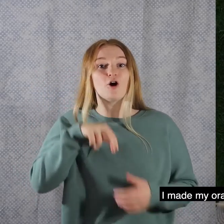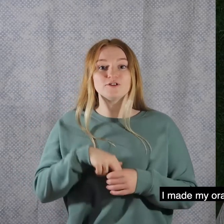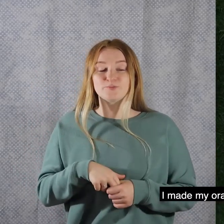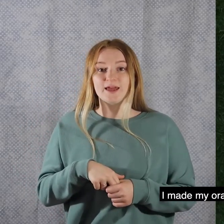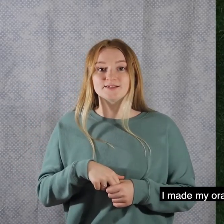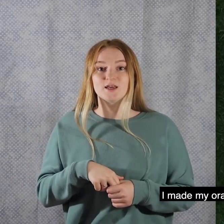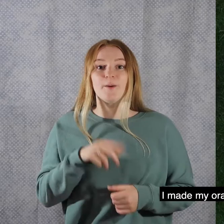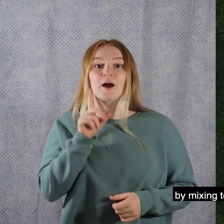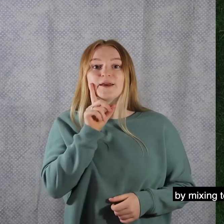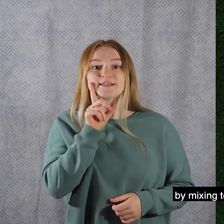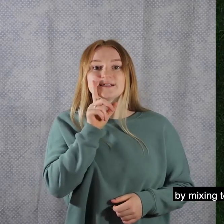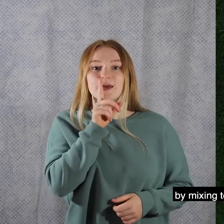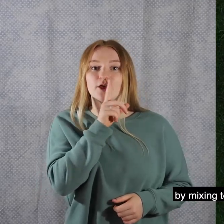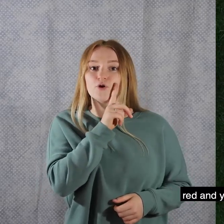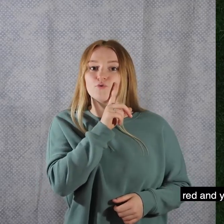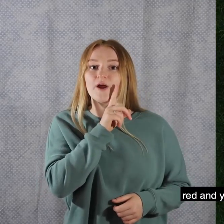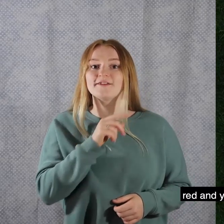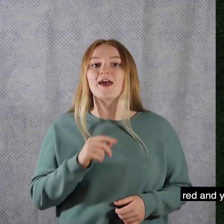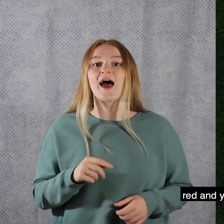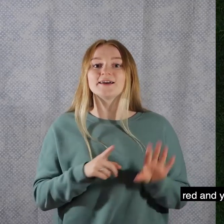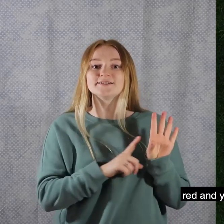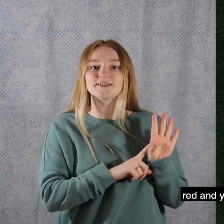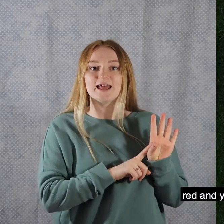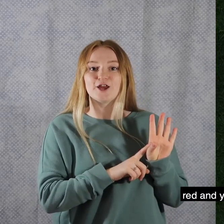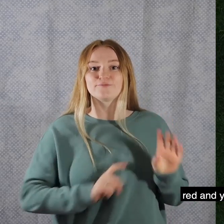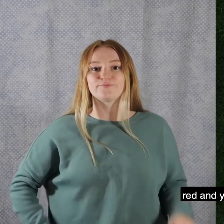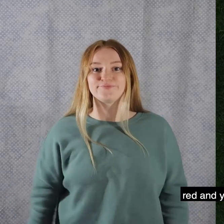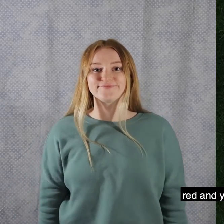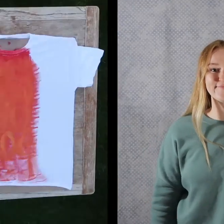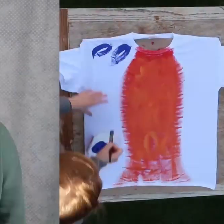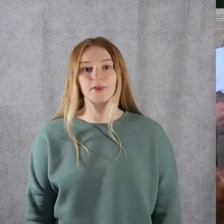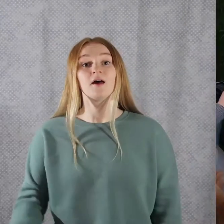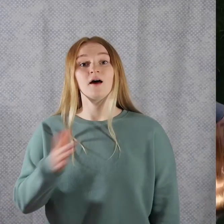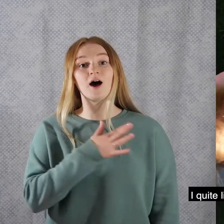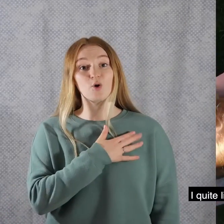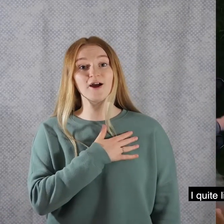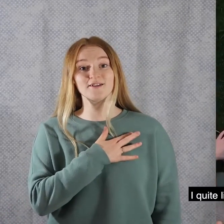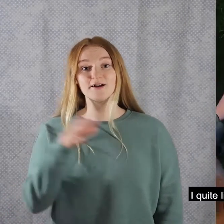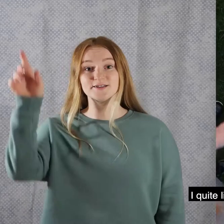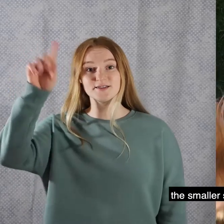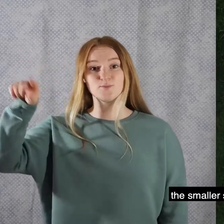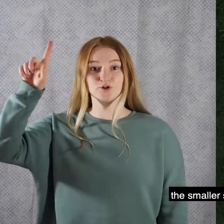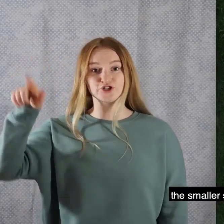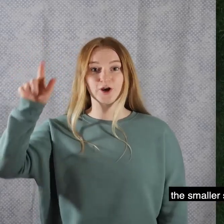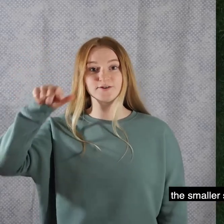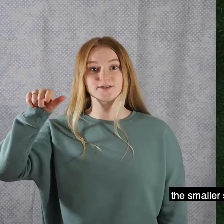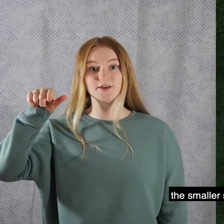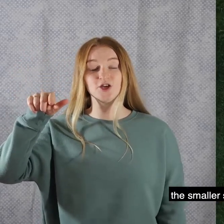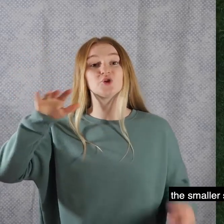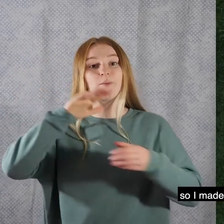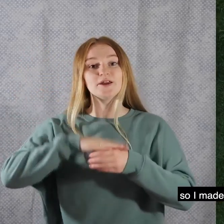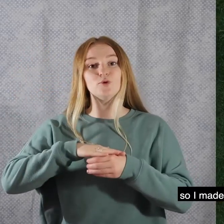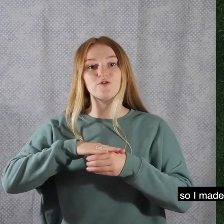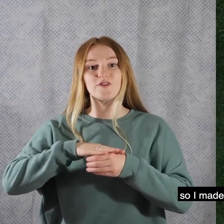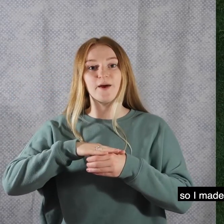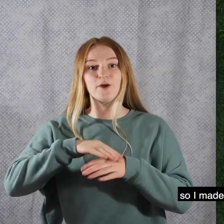made my orange paint by mixing together red and yellow. I quite liked the smaller strokes,